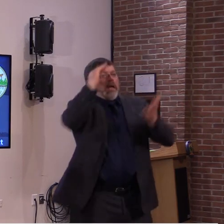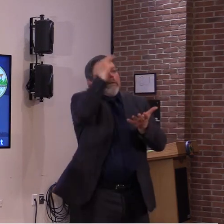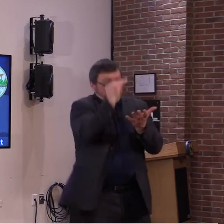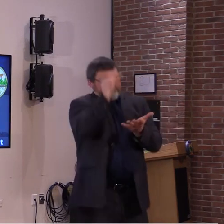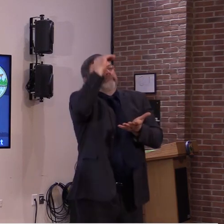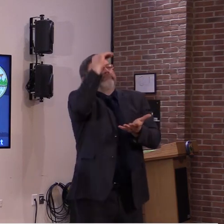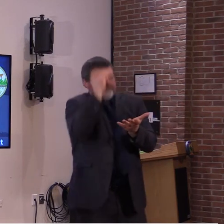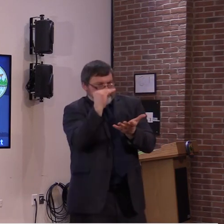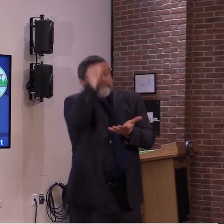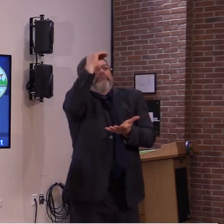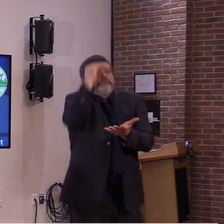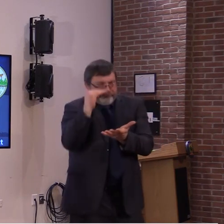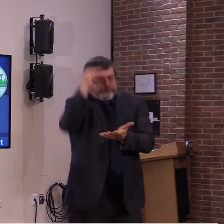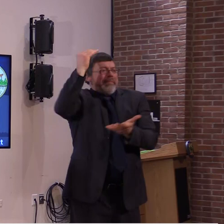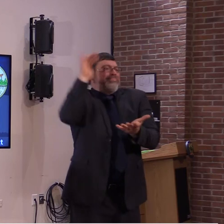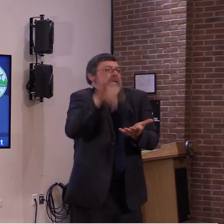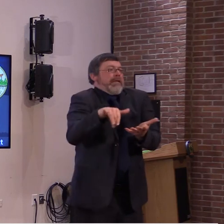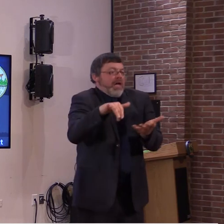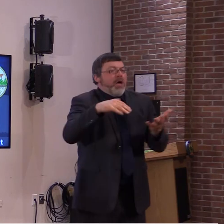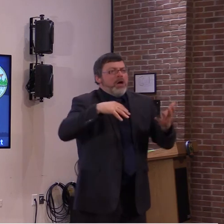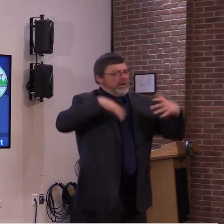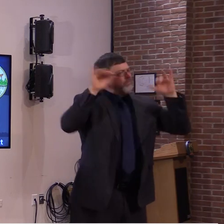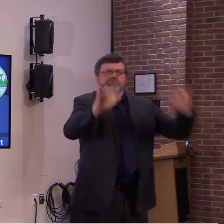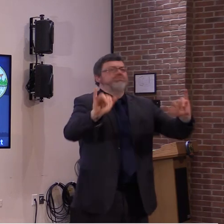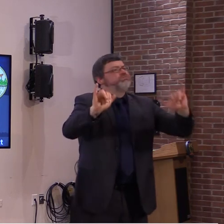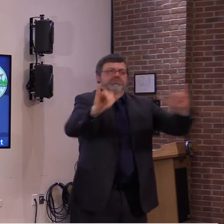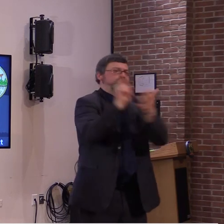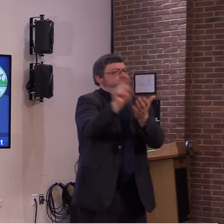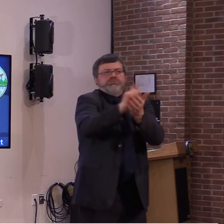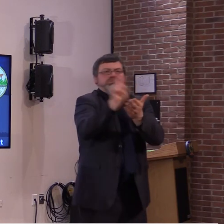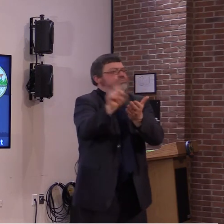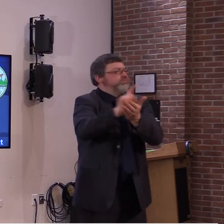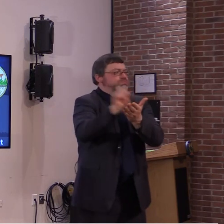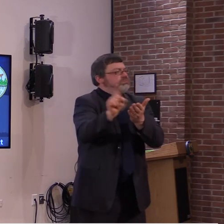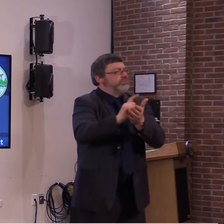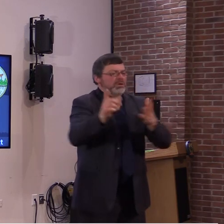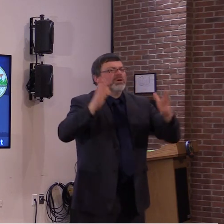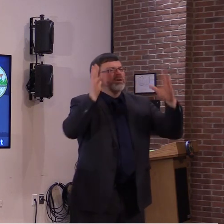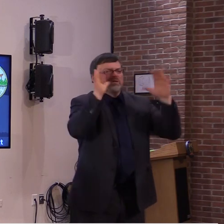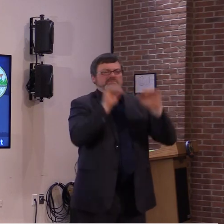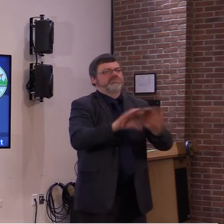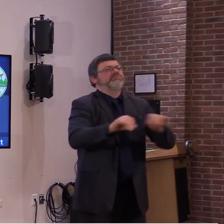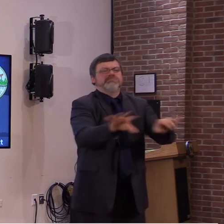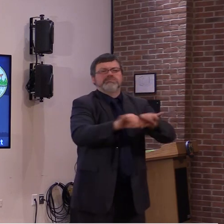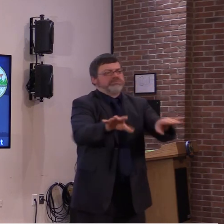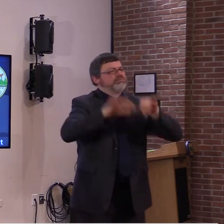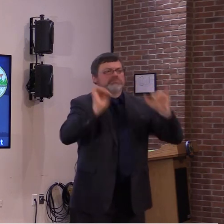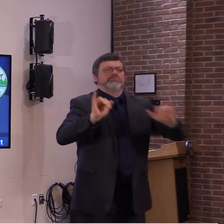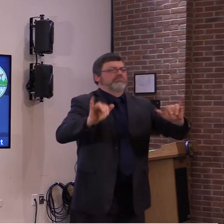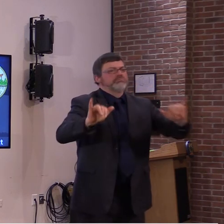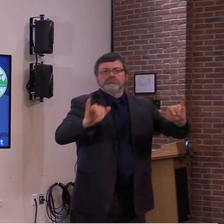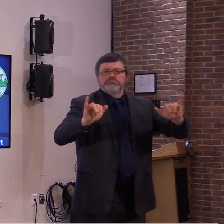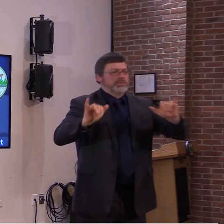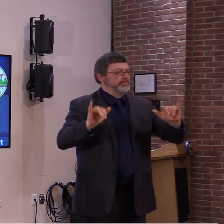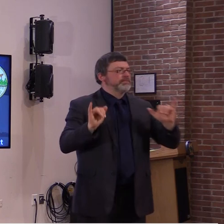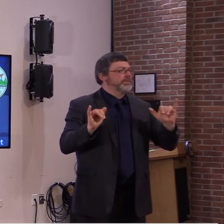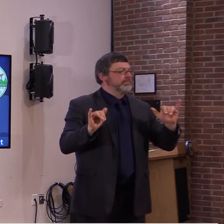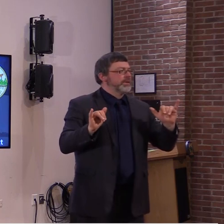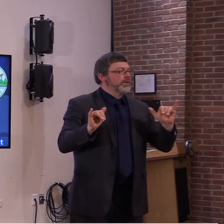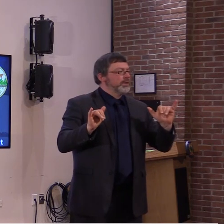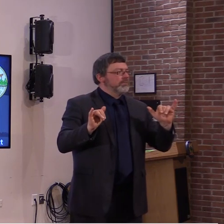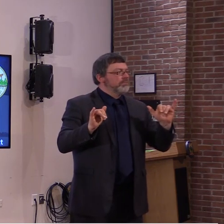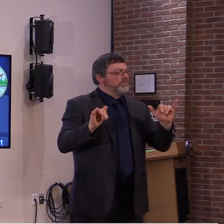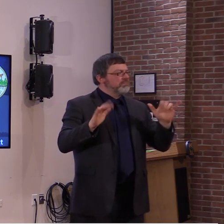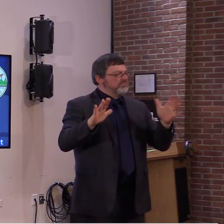there and doing their job just as they would this week, as they would next week and the following week. So I don't expect